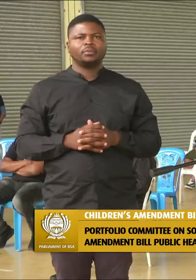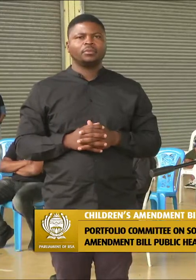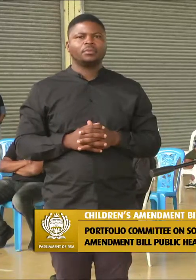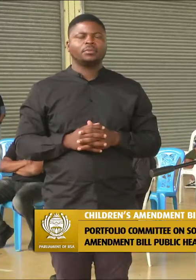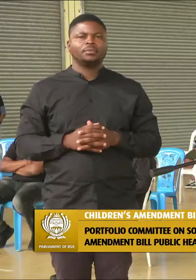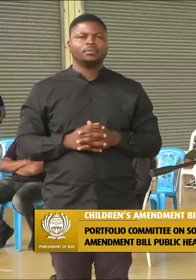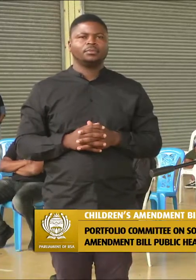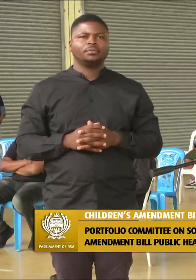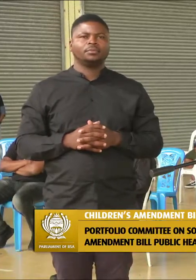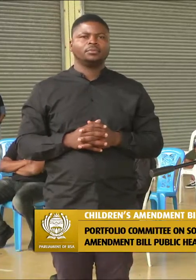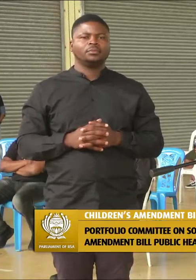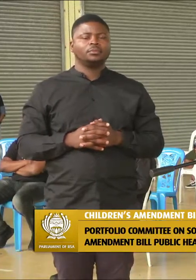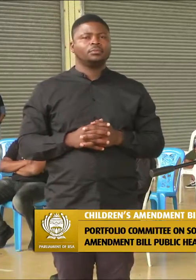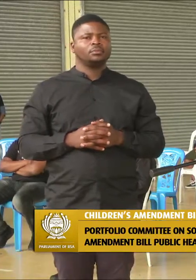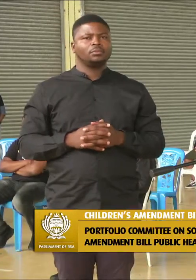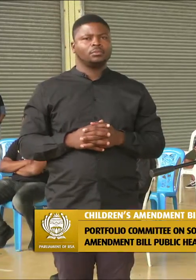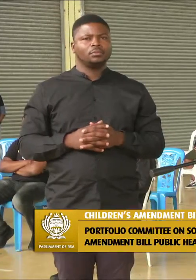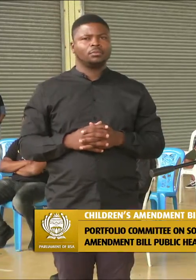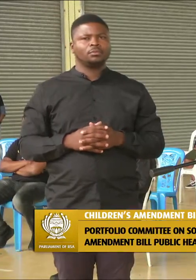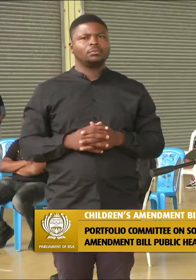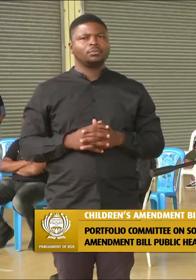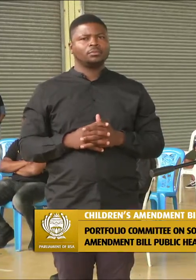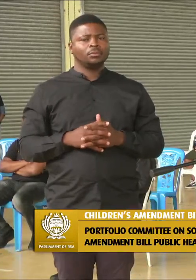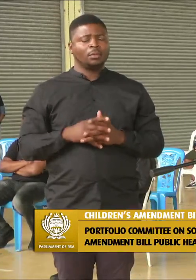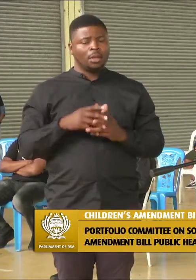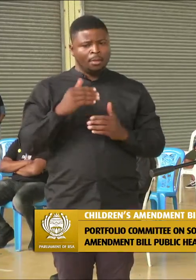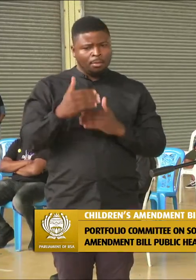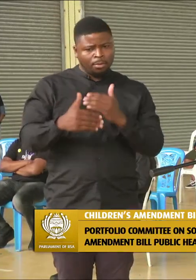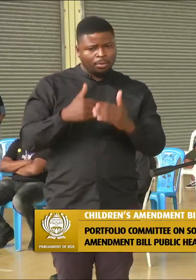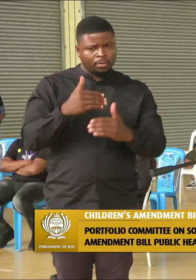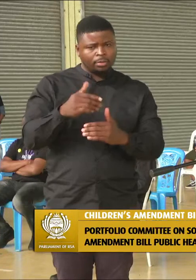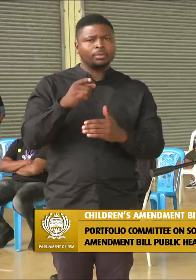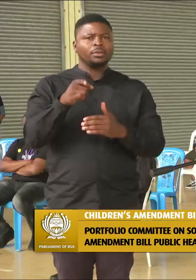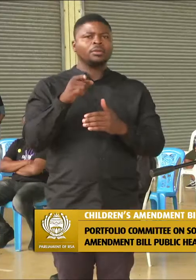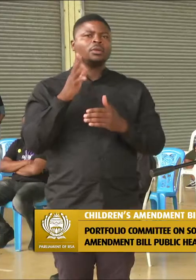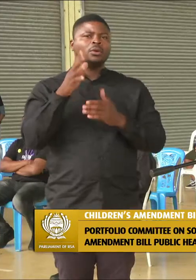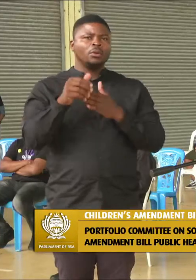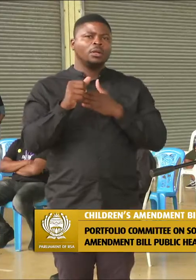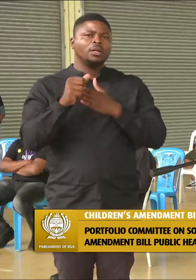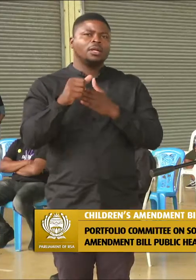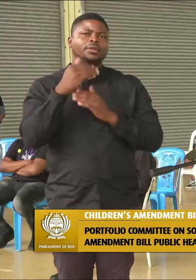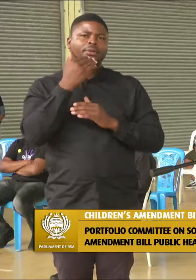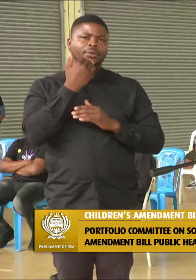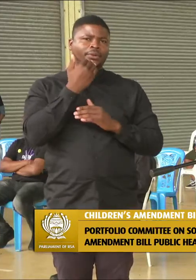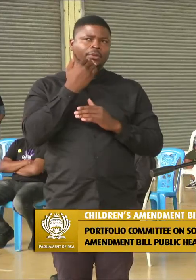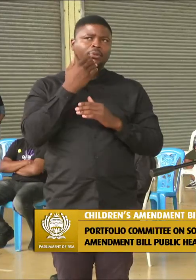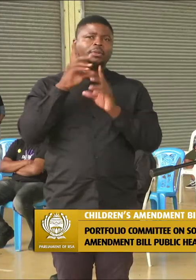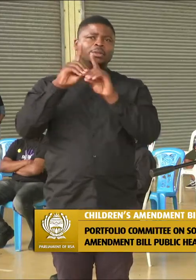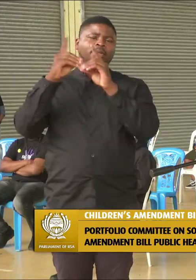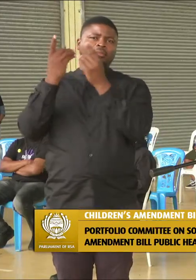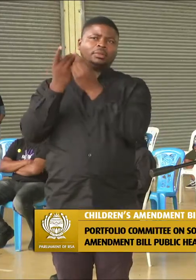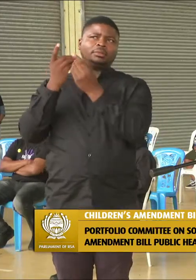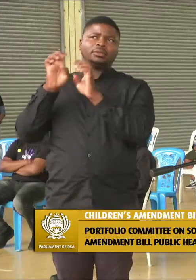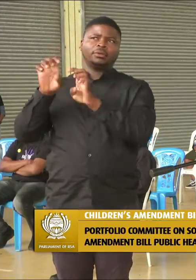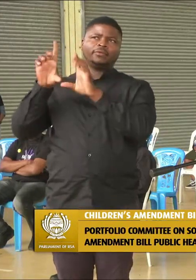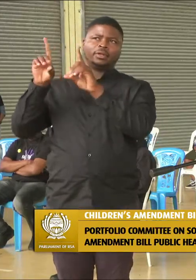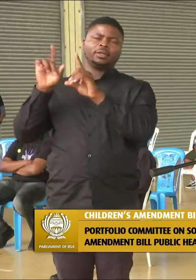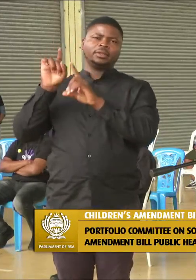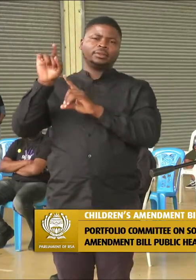hlelo phambili. And that will be the process that would be led by the Department of Education. Lolo hlelo liyobe liholwa